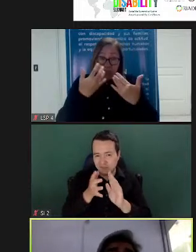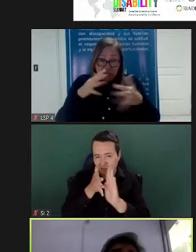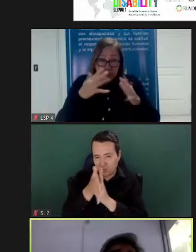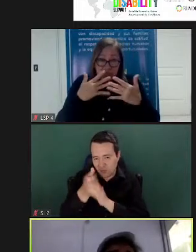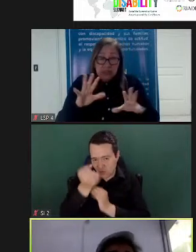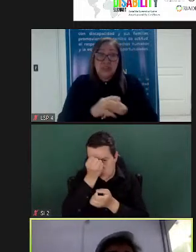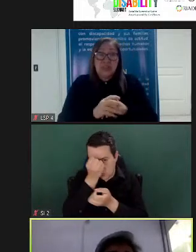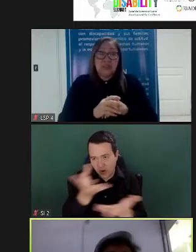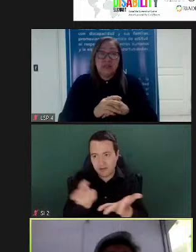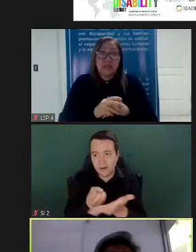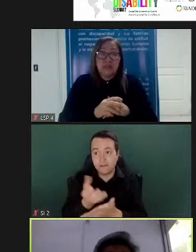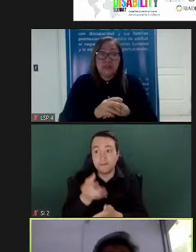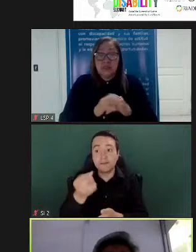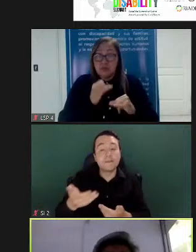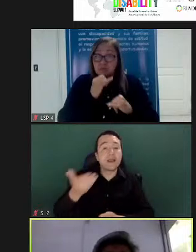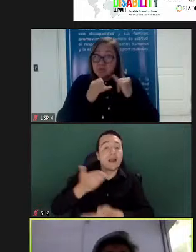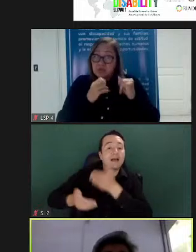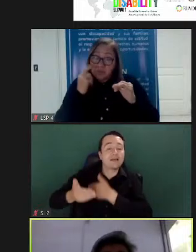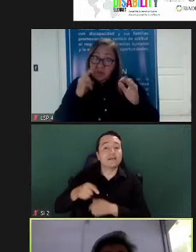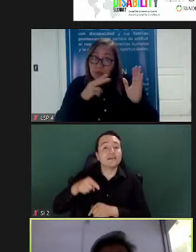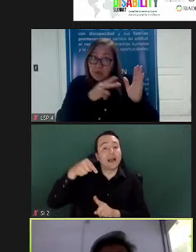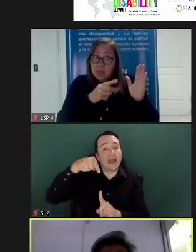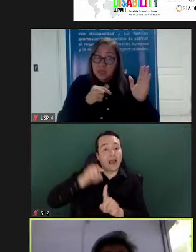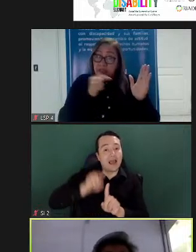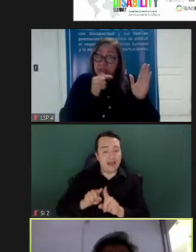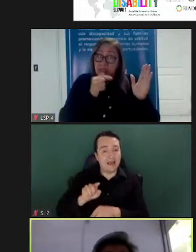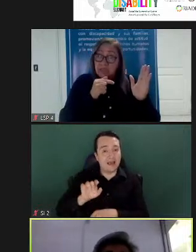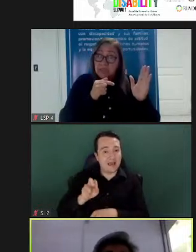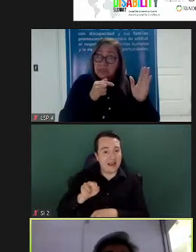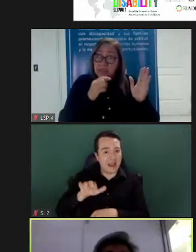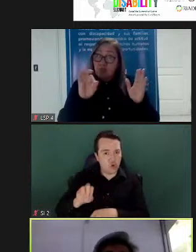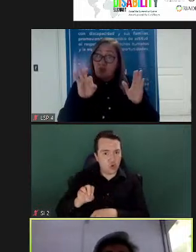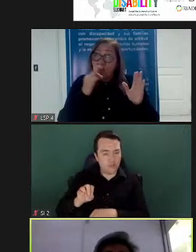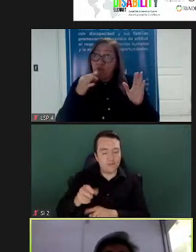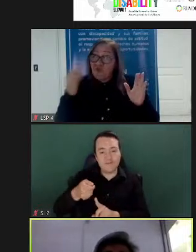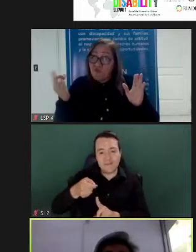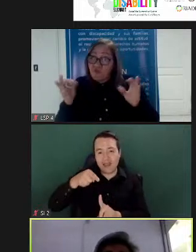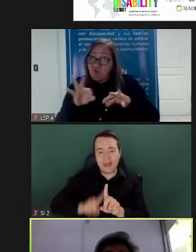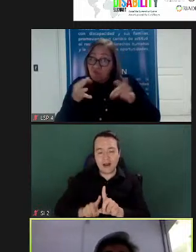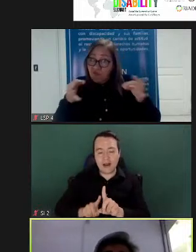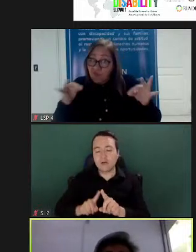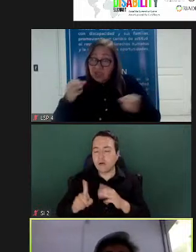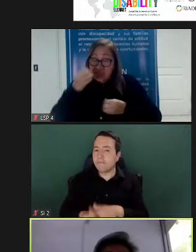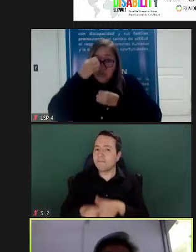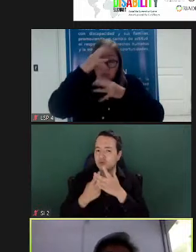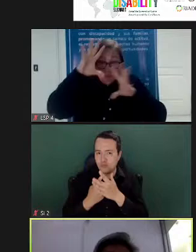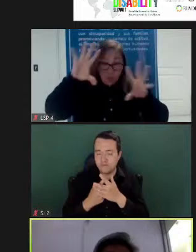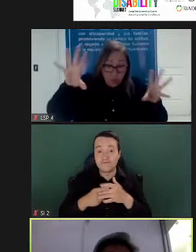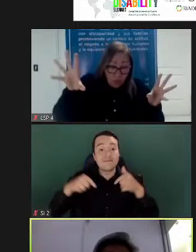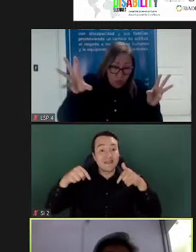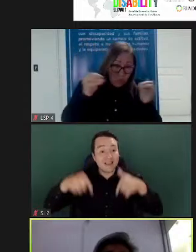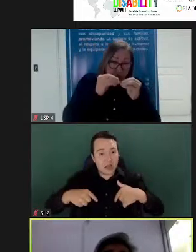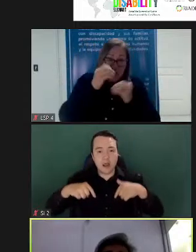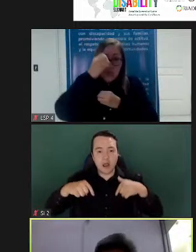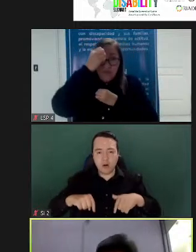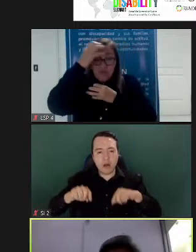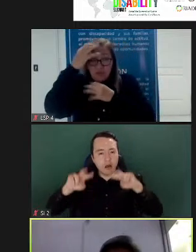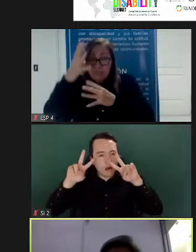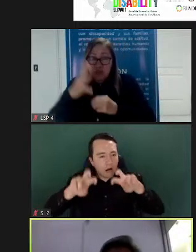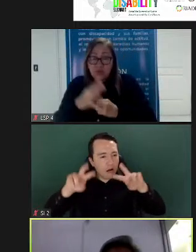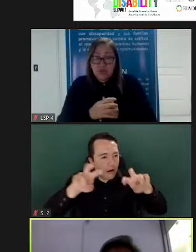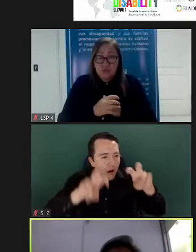research already started since january and we're at the information collection